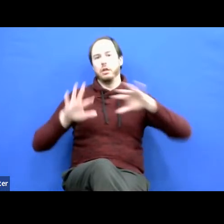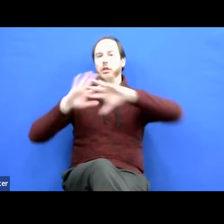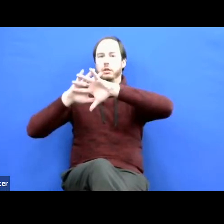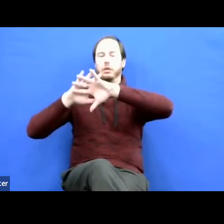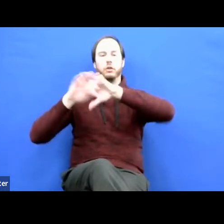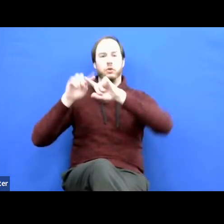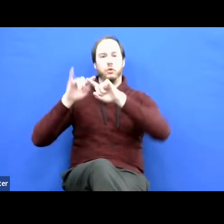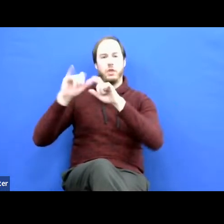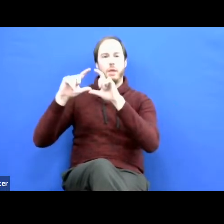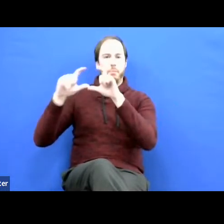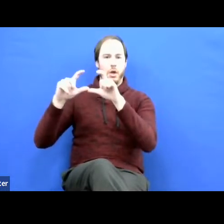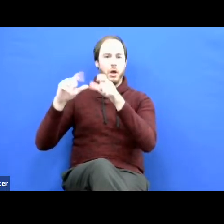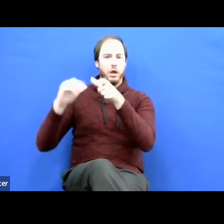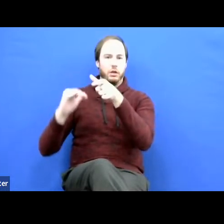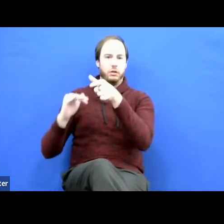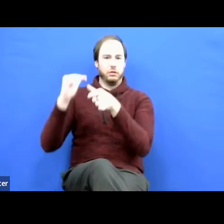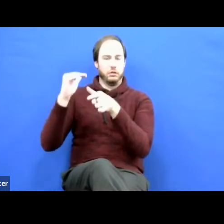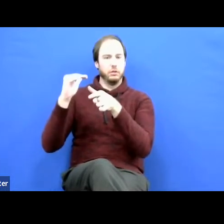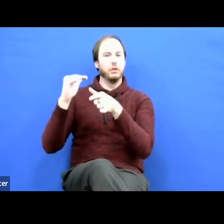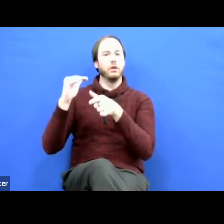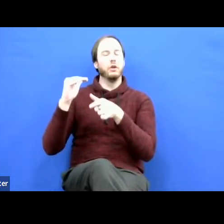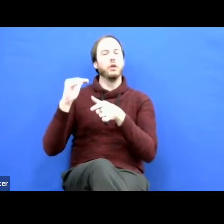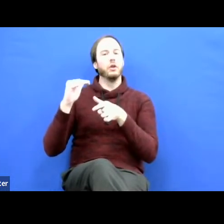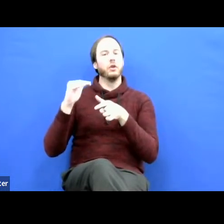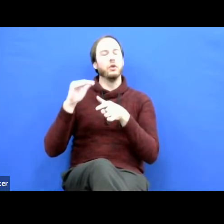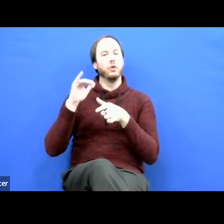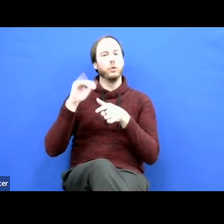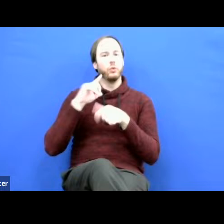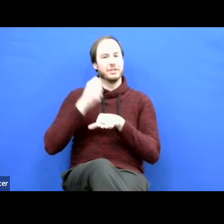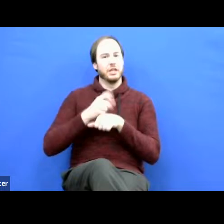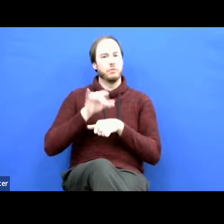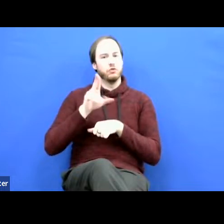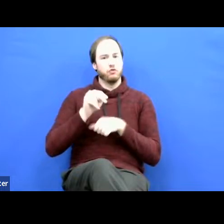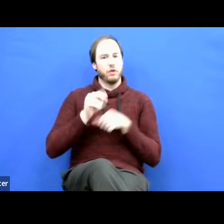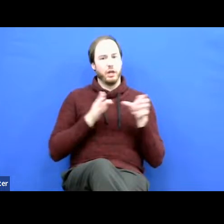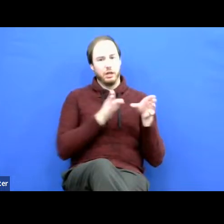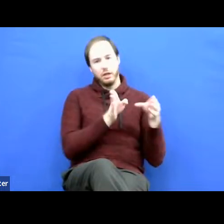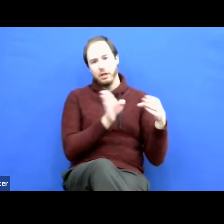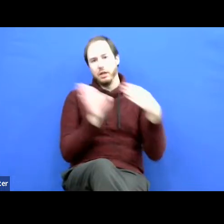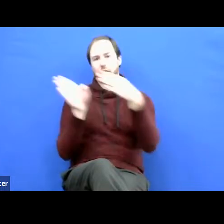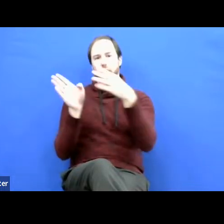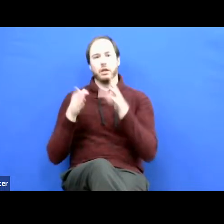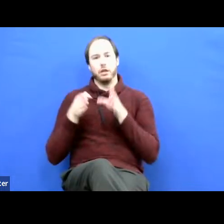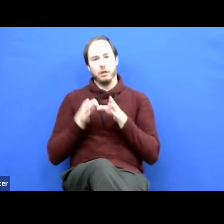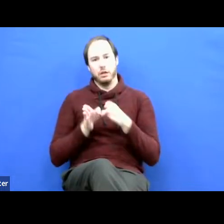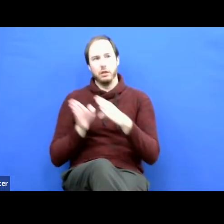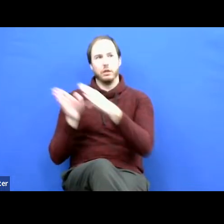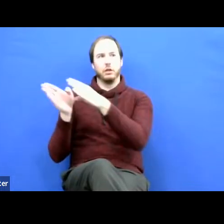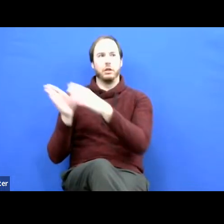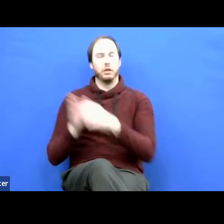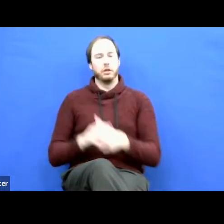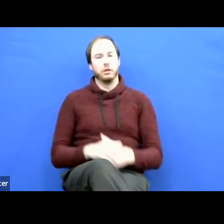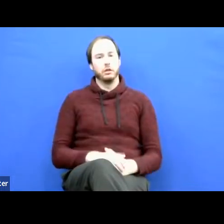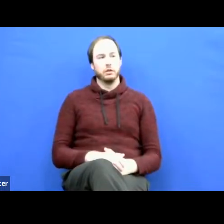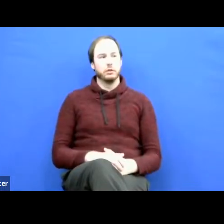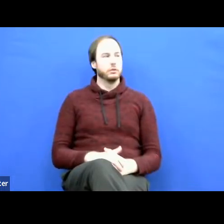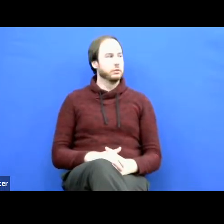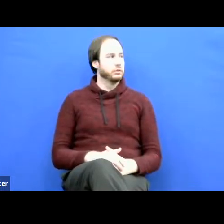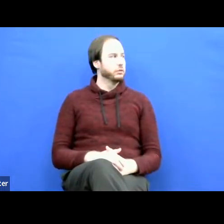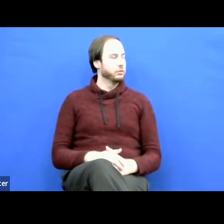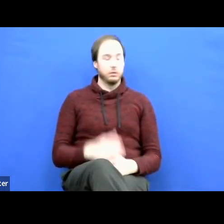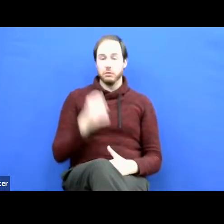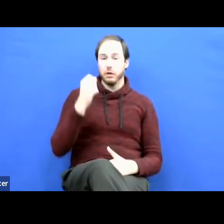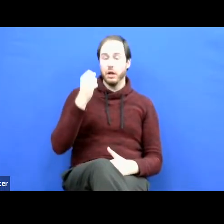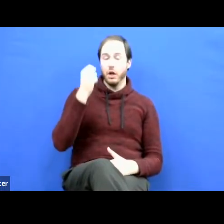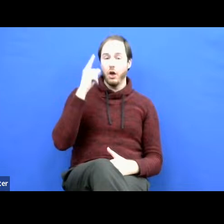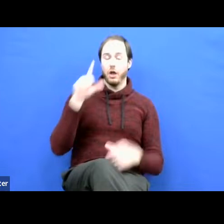have storm drains, collect that water and take it to that pond. Yeah, but the land slopes to the north.